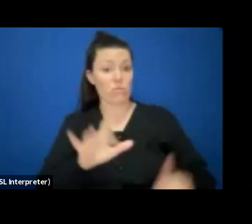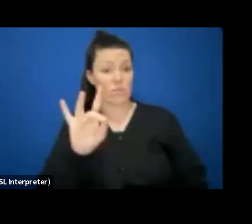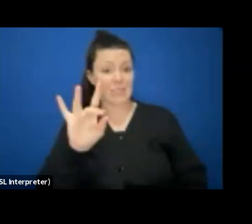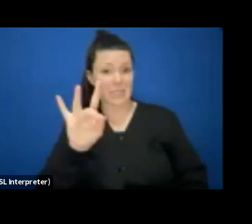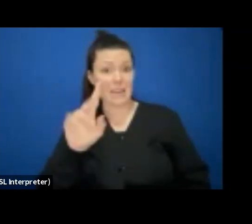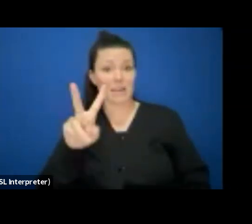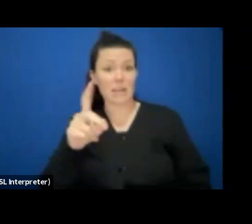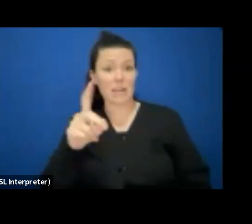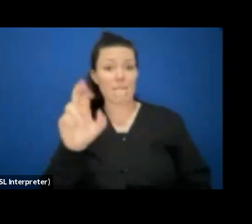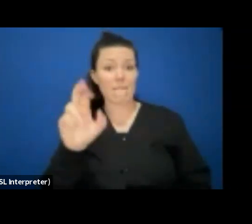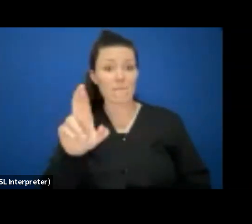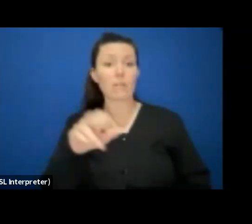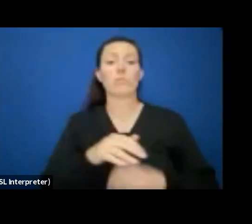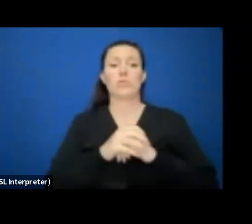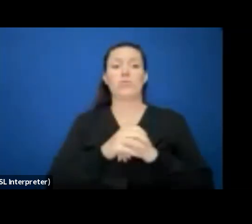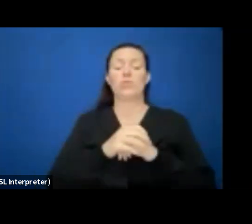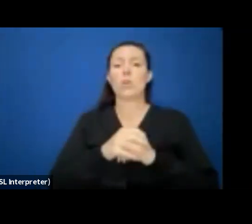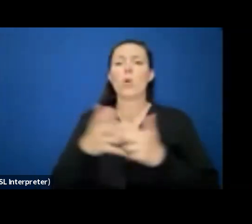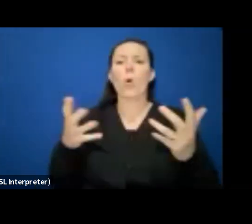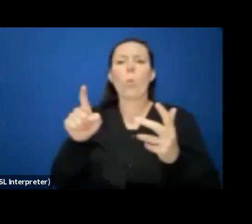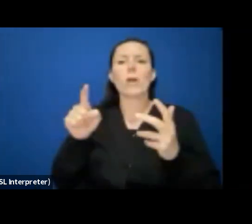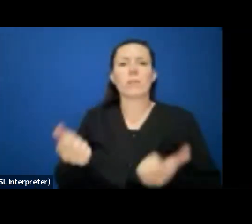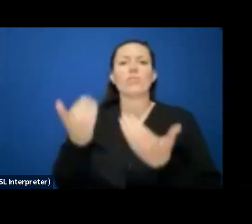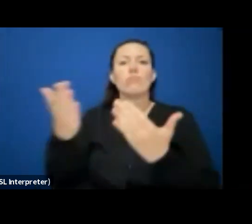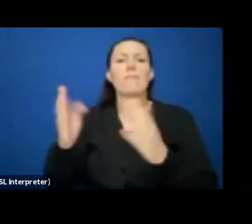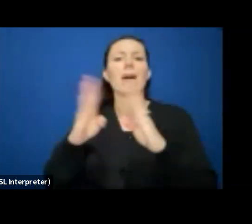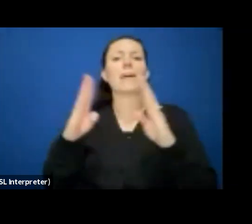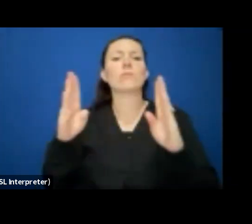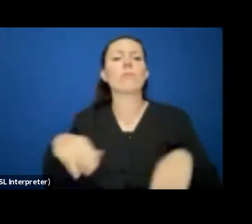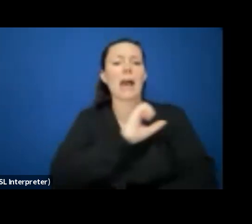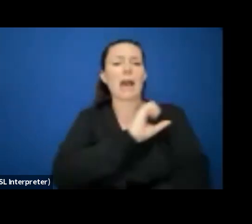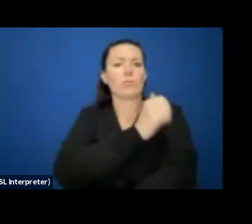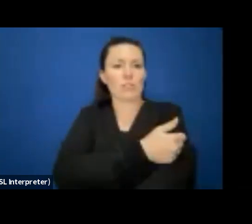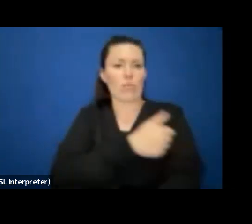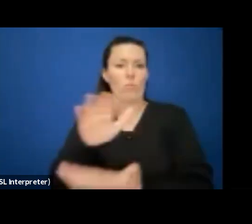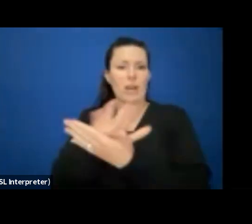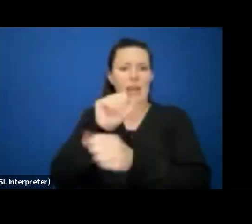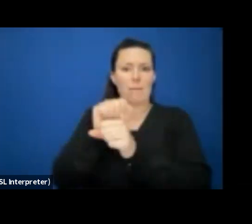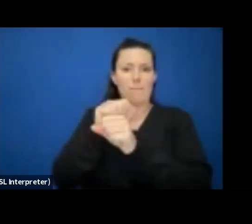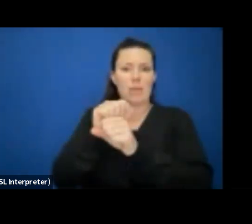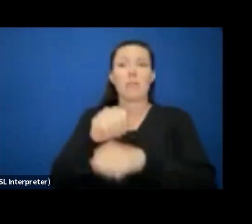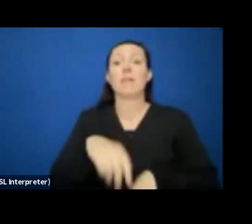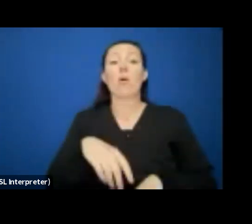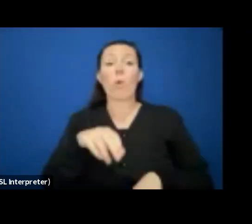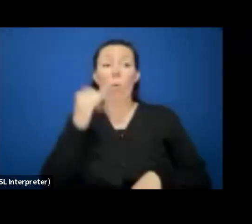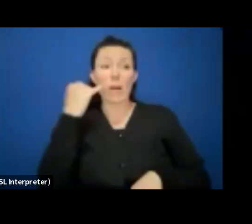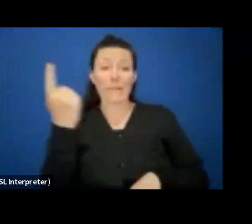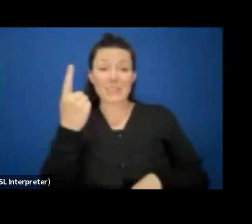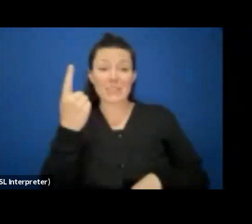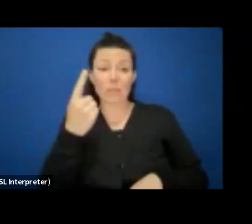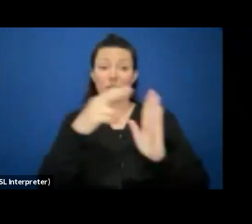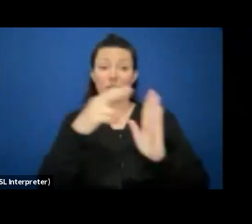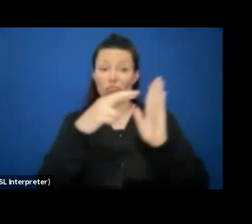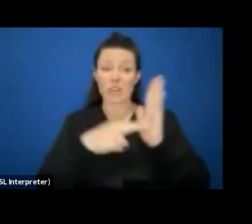to need to provide to the housing authority? So what do we do with those that are registered sex offenders? In California, the